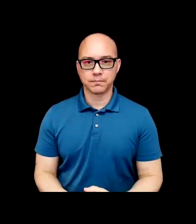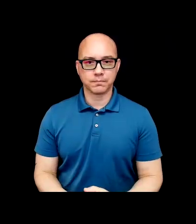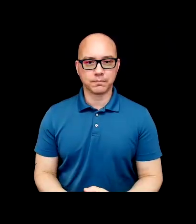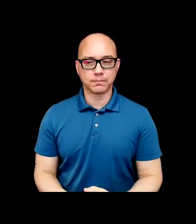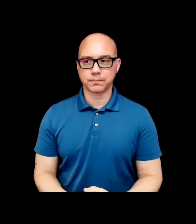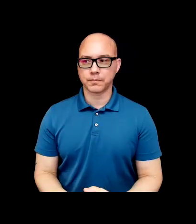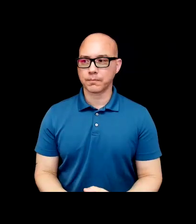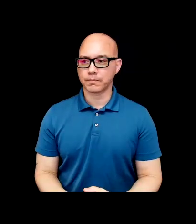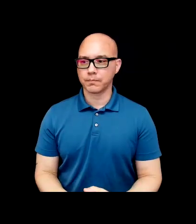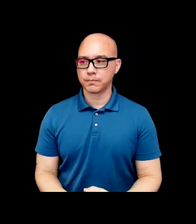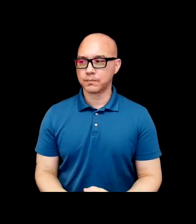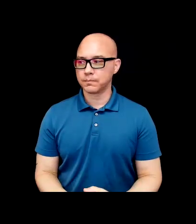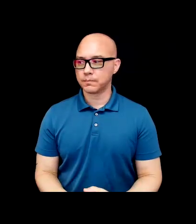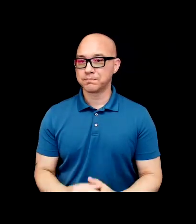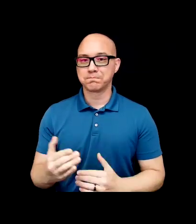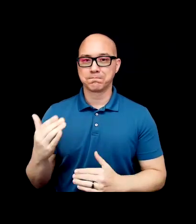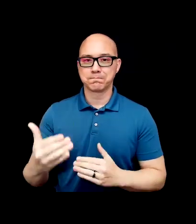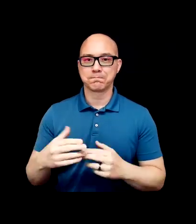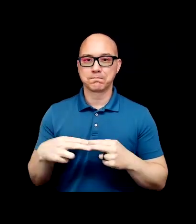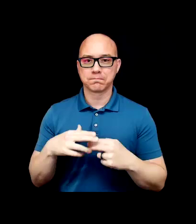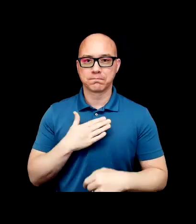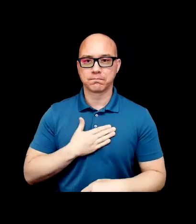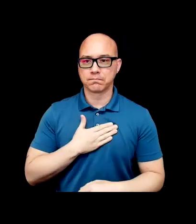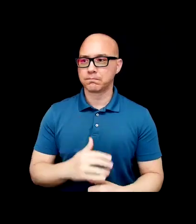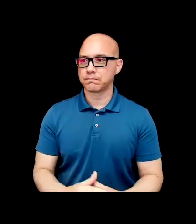for short. So next slide.